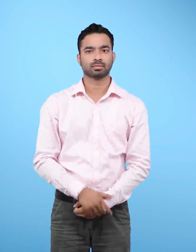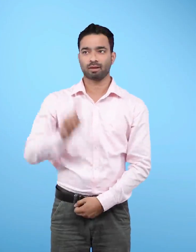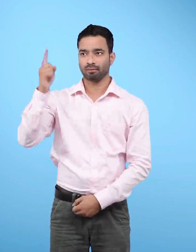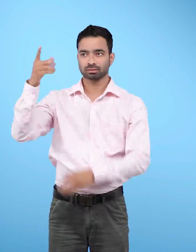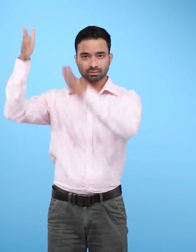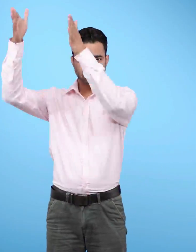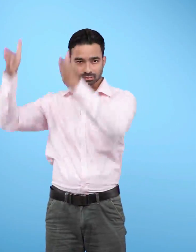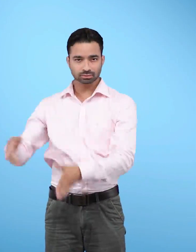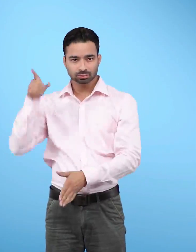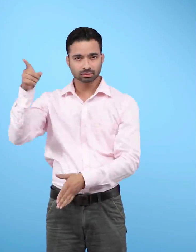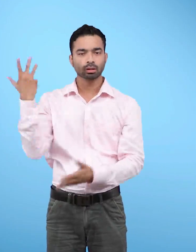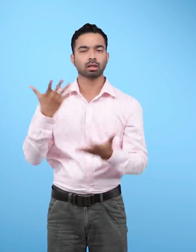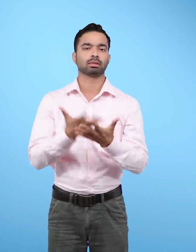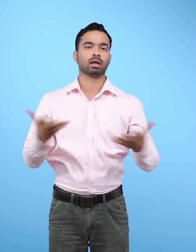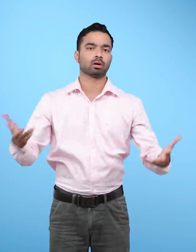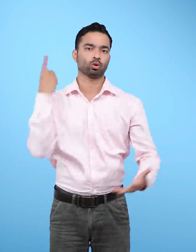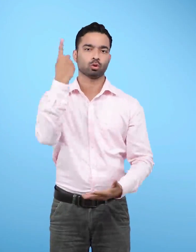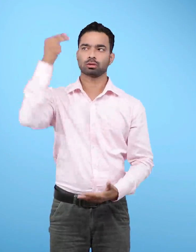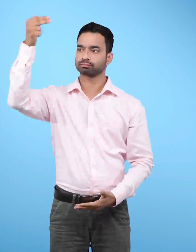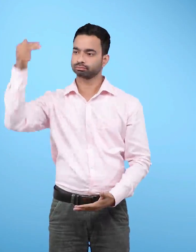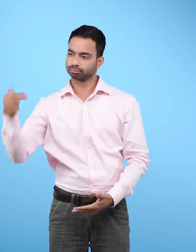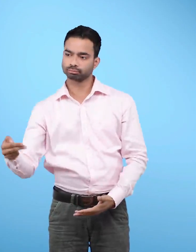Column 1 gives us all the items: